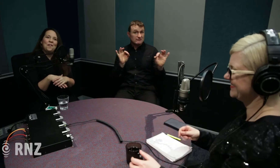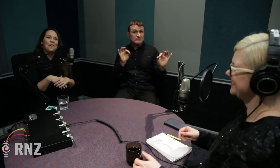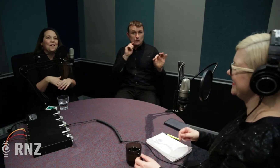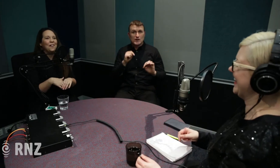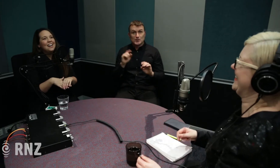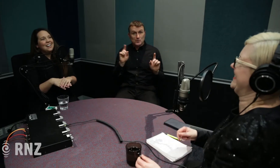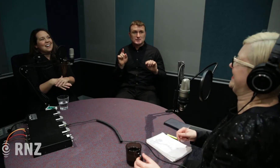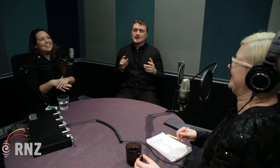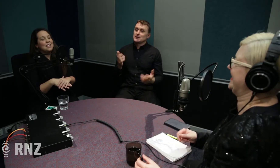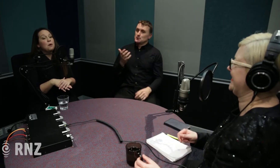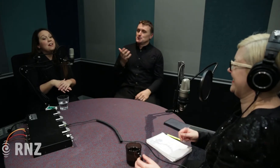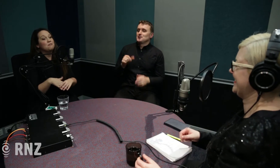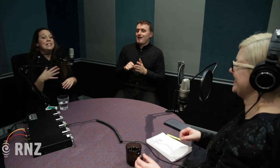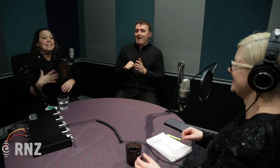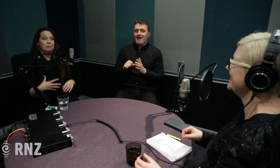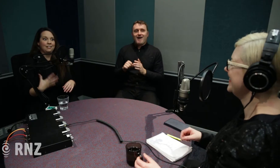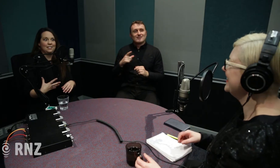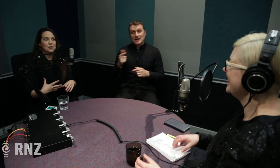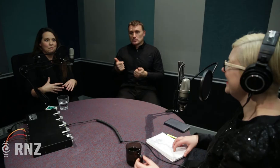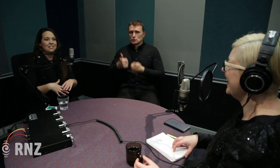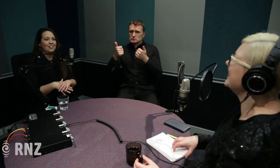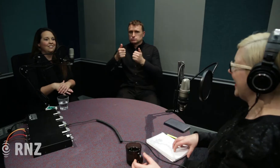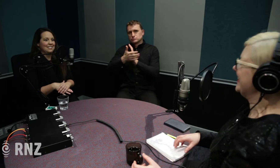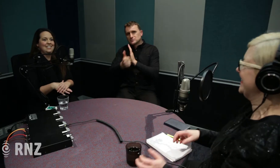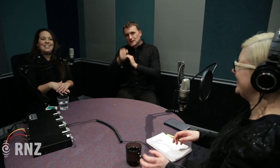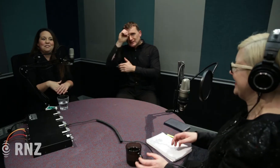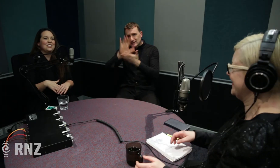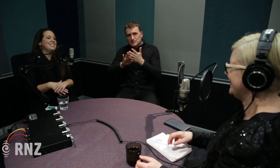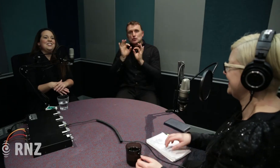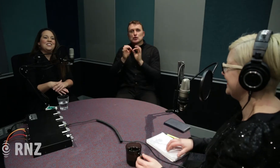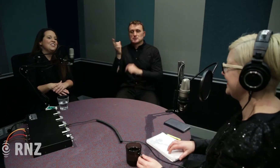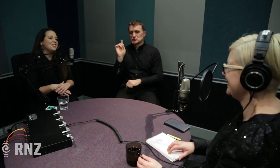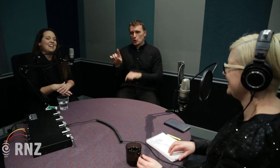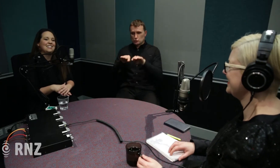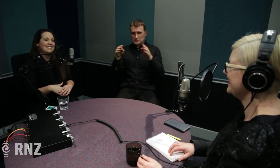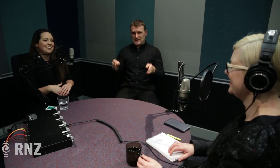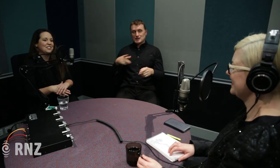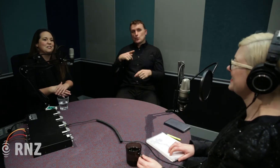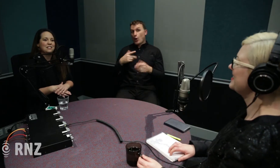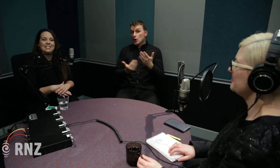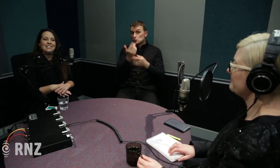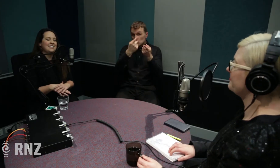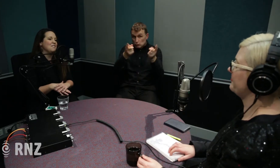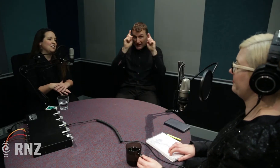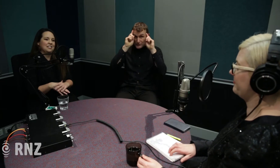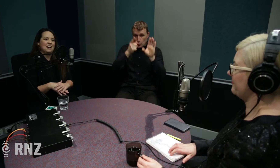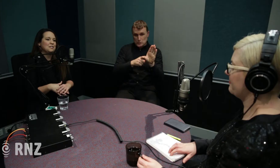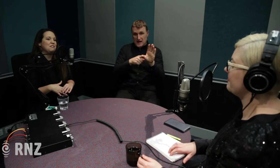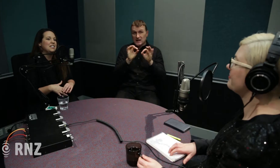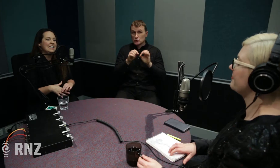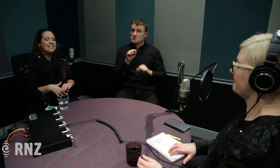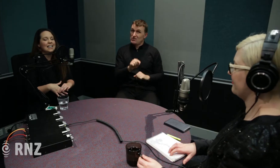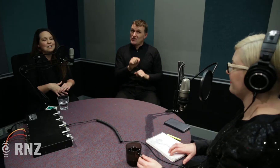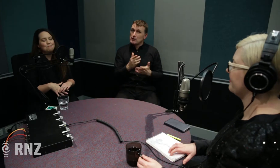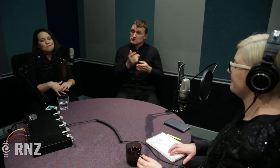shifting. That's why we have really experienced interpreters going on the stage, because new grads and younger interpreters just haven't got the grasp